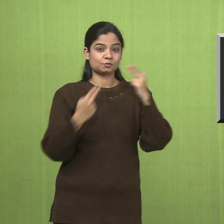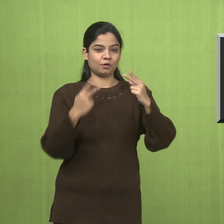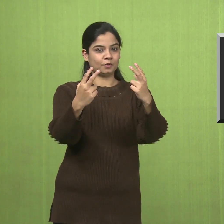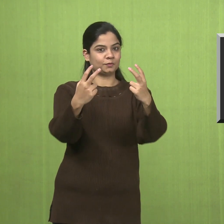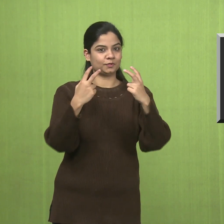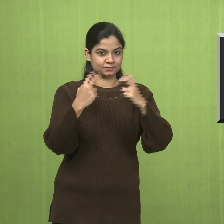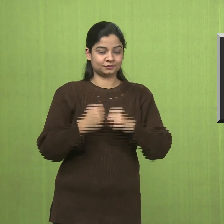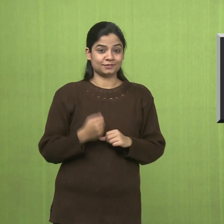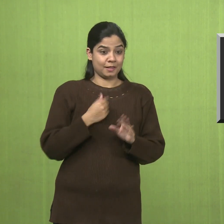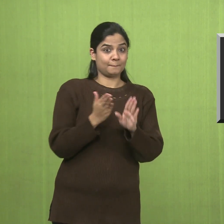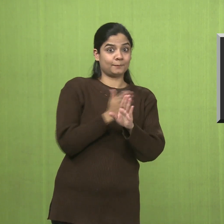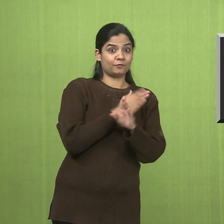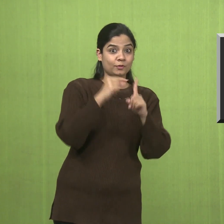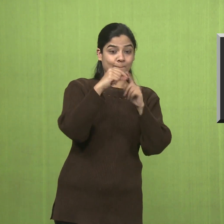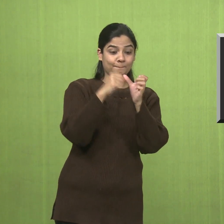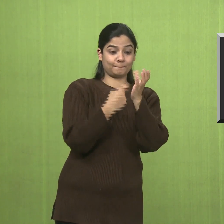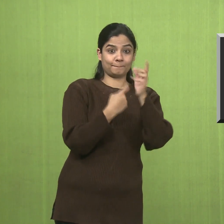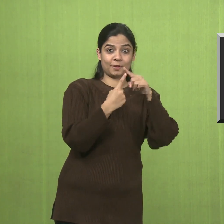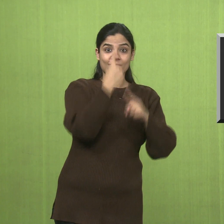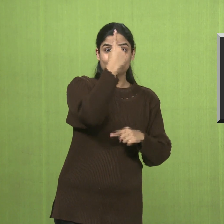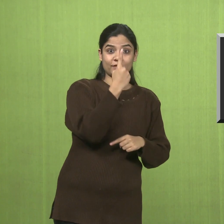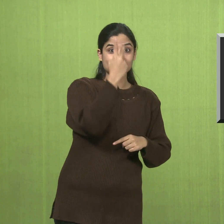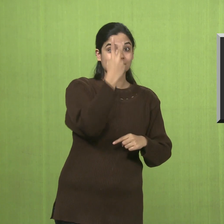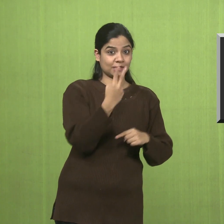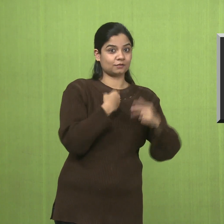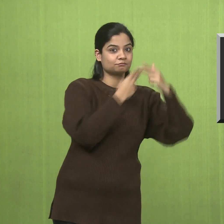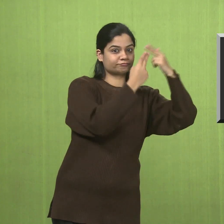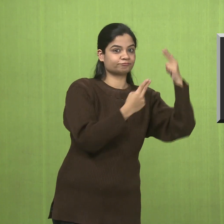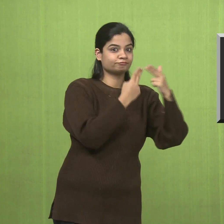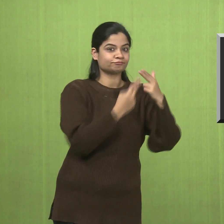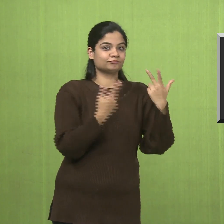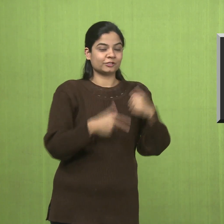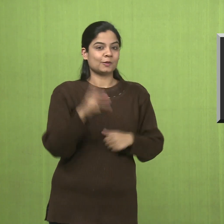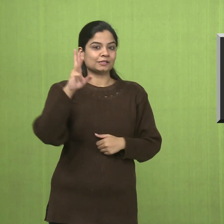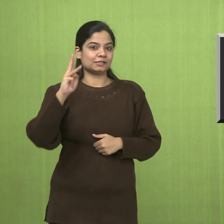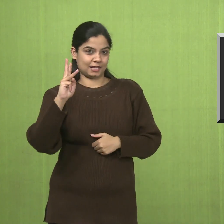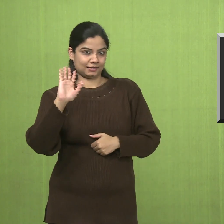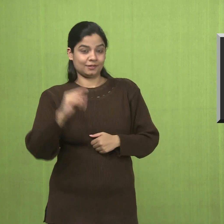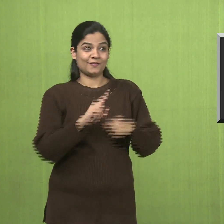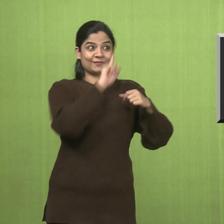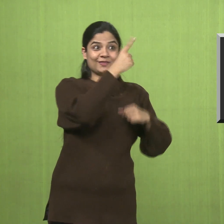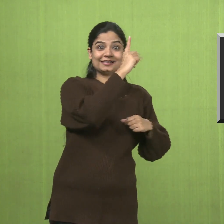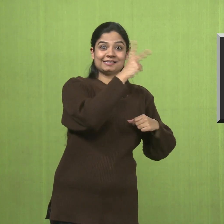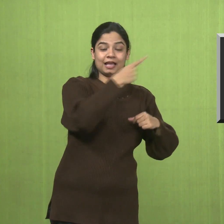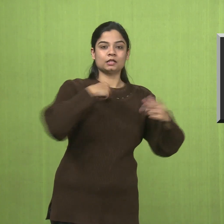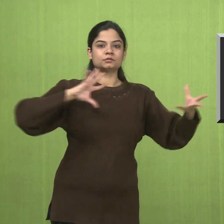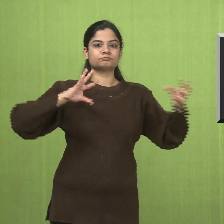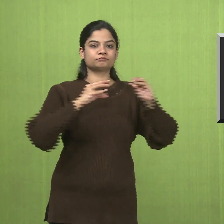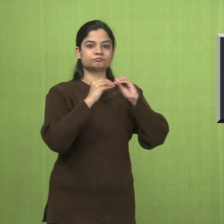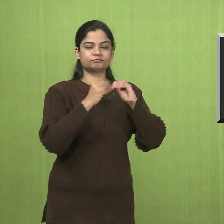We have discussed part 1 and part 2 in the video series. Now this is the third part. Let me